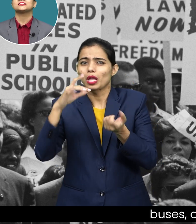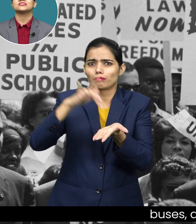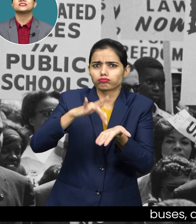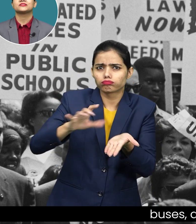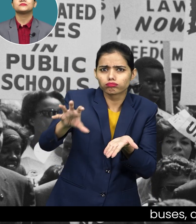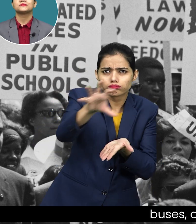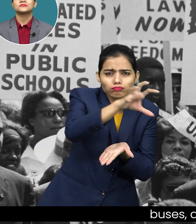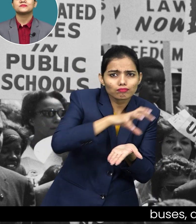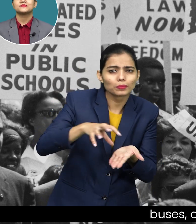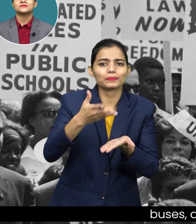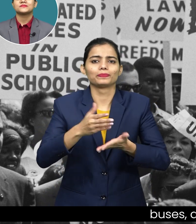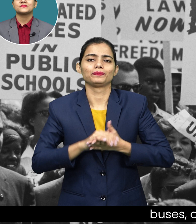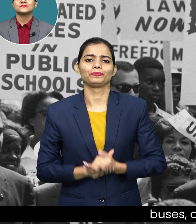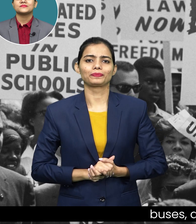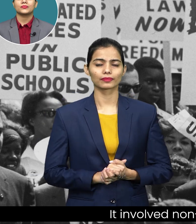public places.